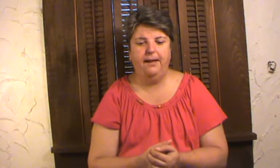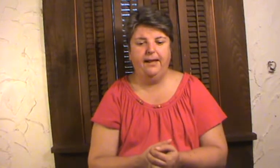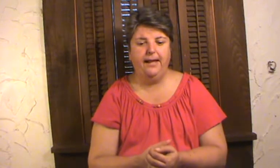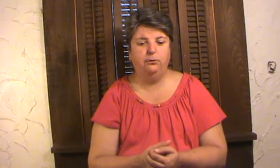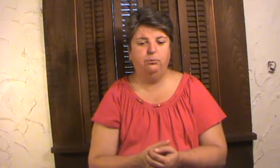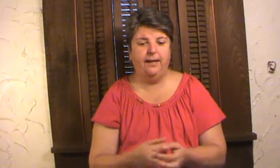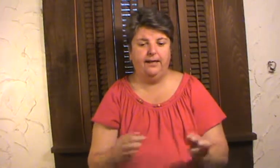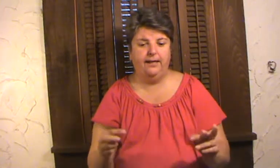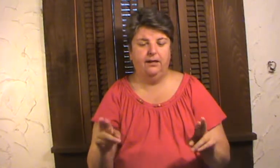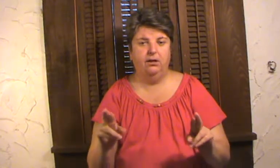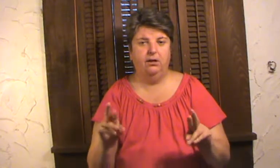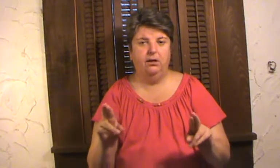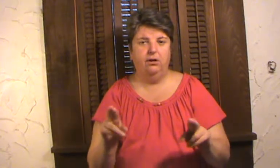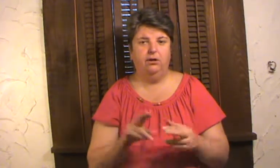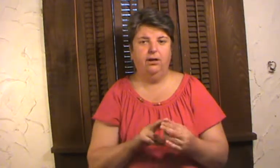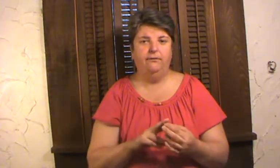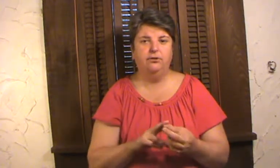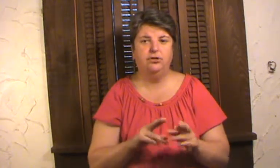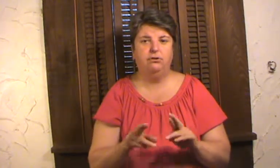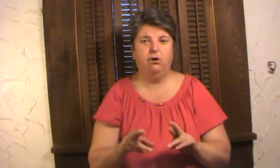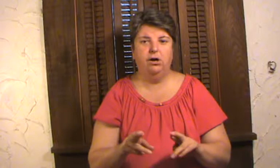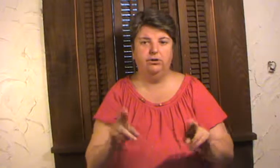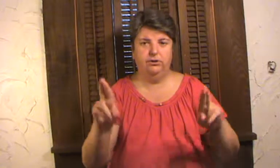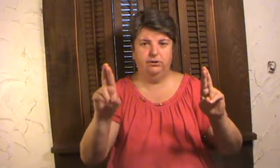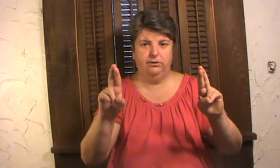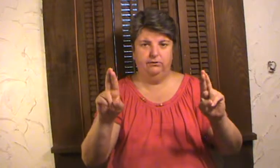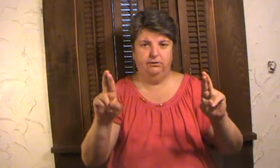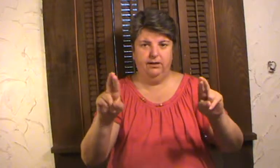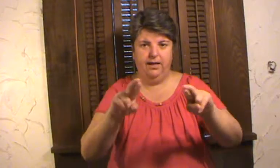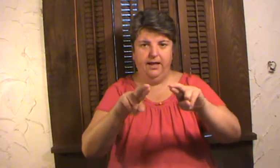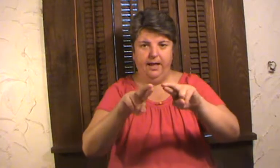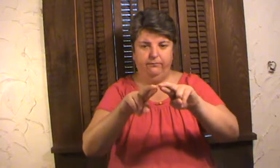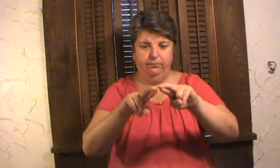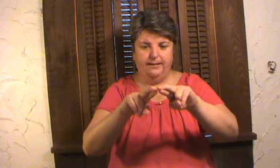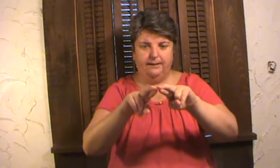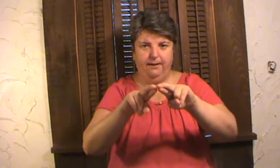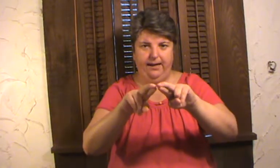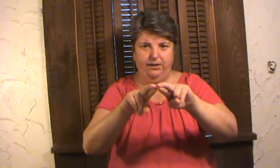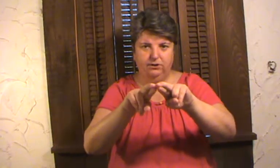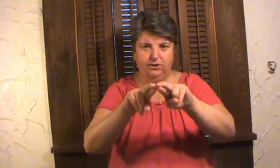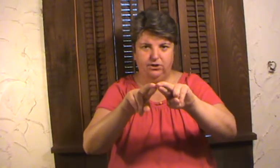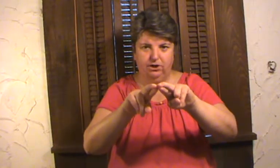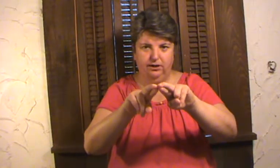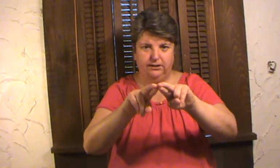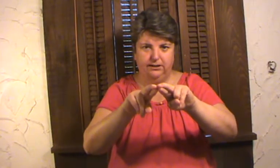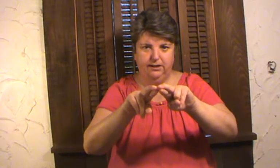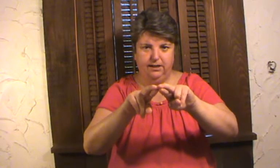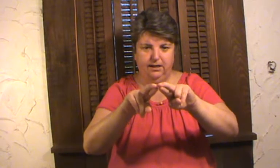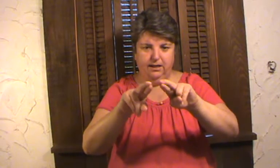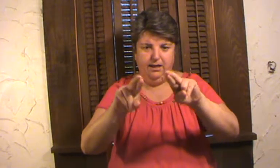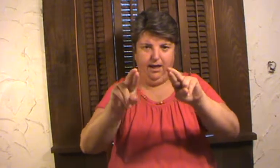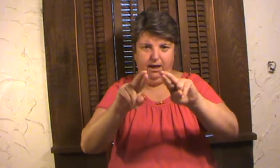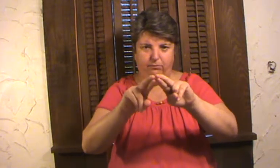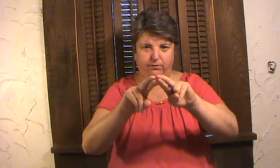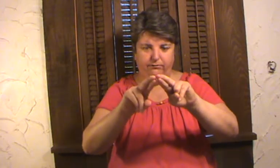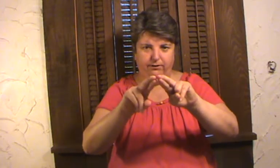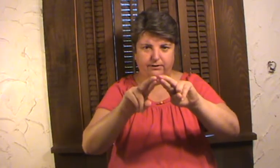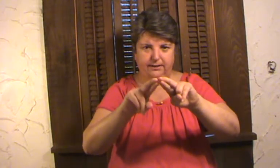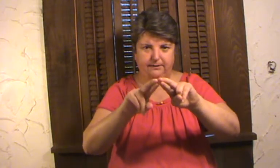Resume and ready. You have your 2 R's. And for resume, you're going to start out with your fingertips